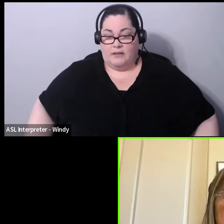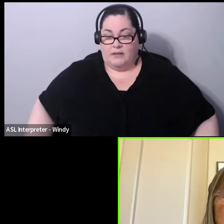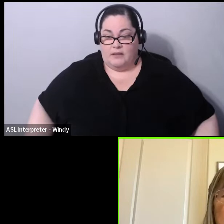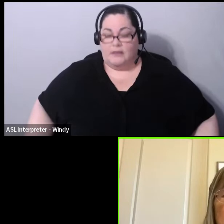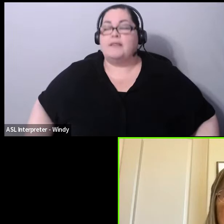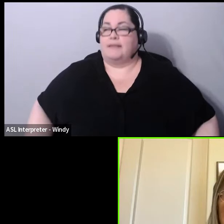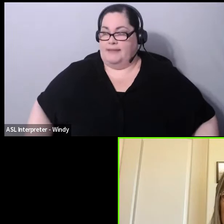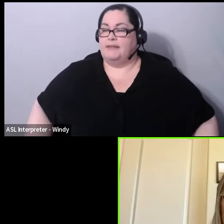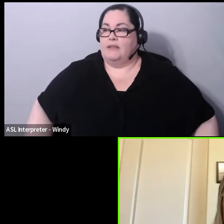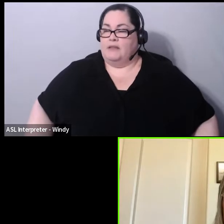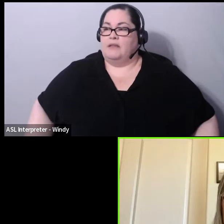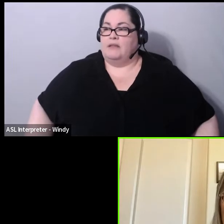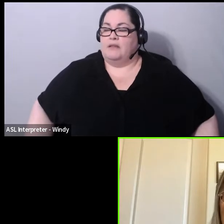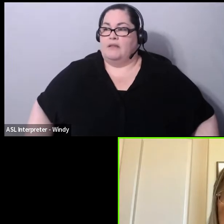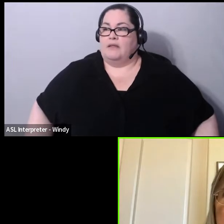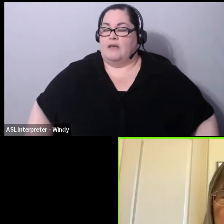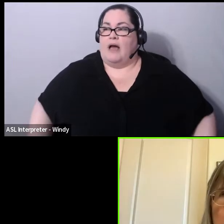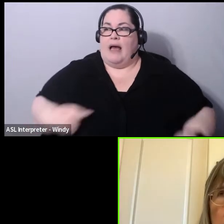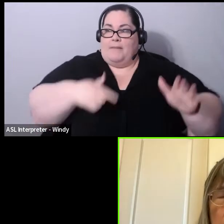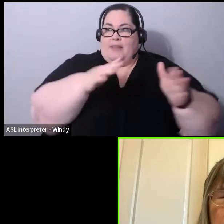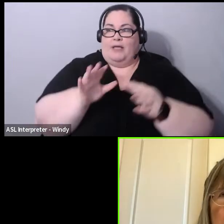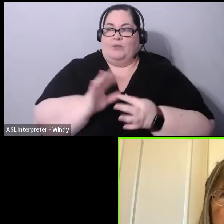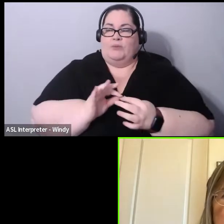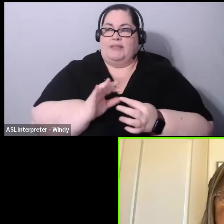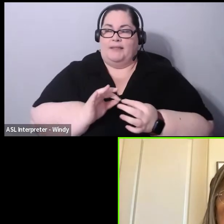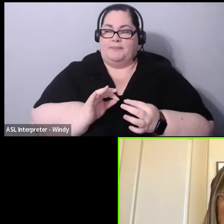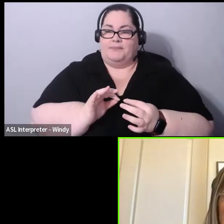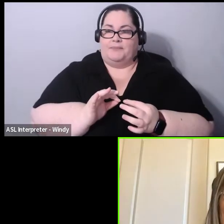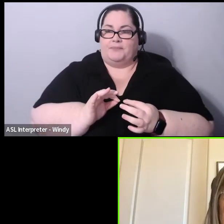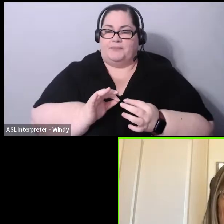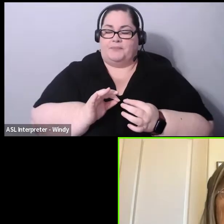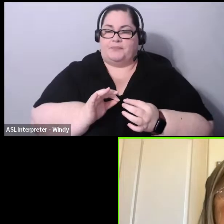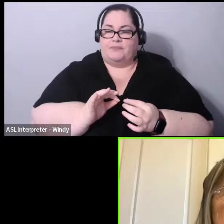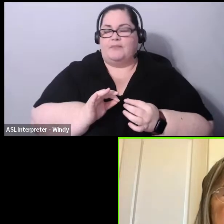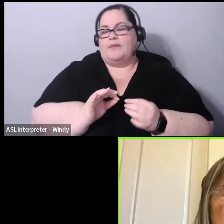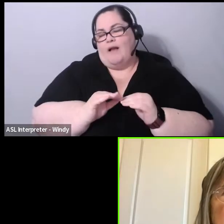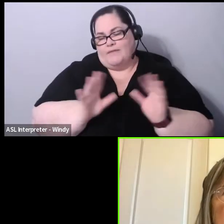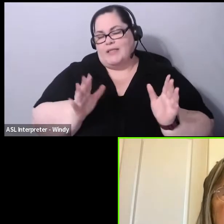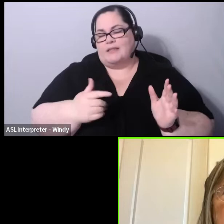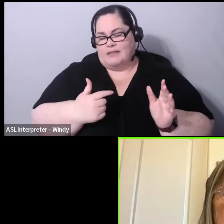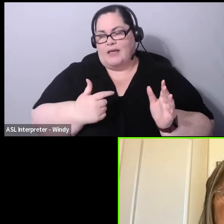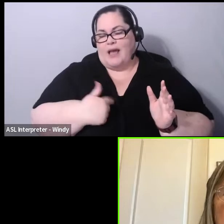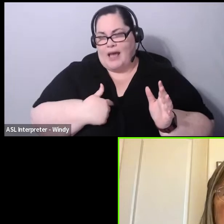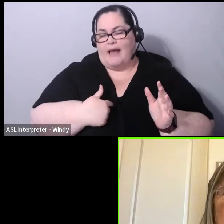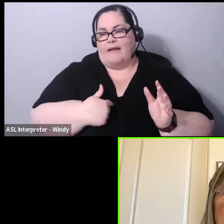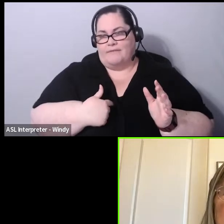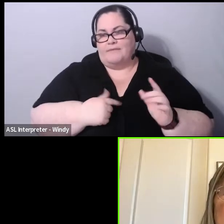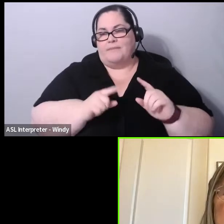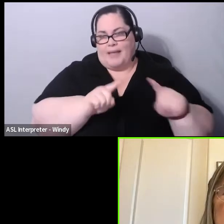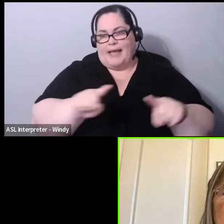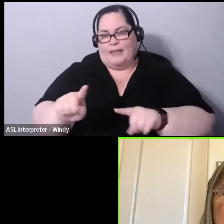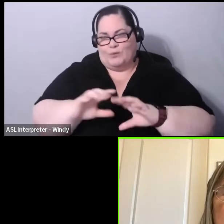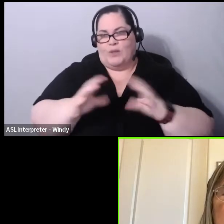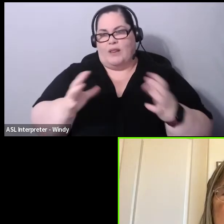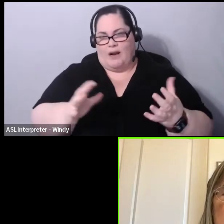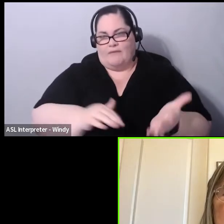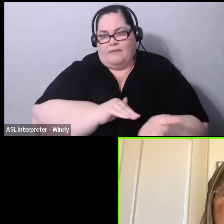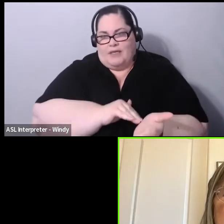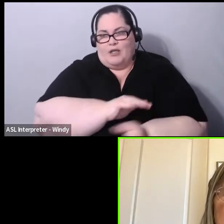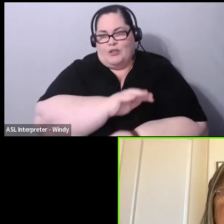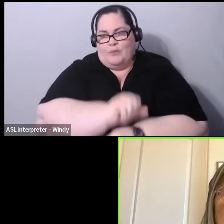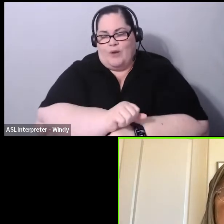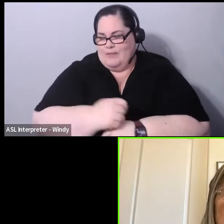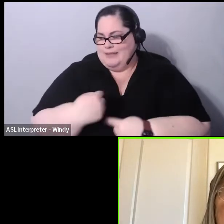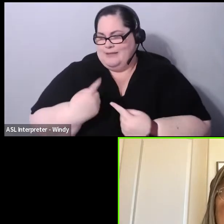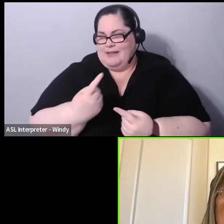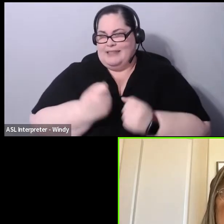I do. I was just going to say, Christy, I've been to obviously a lot of medical appointments this